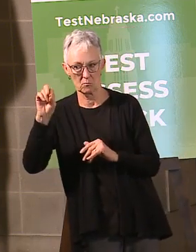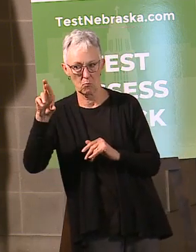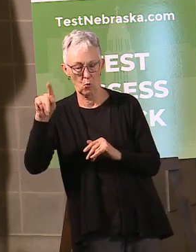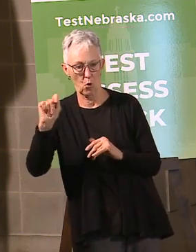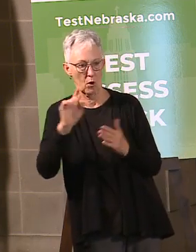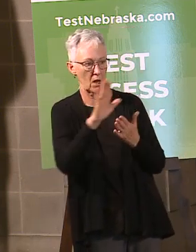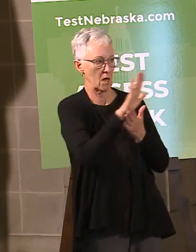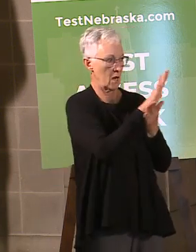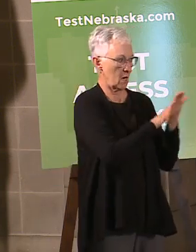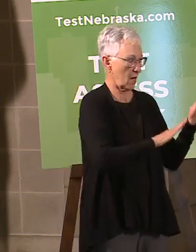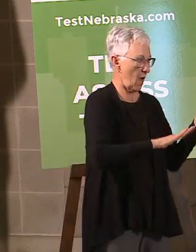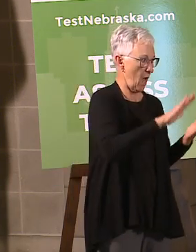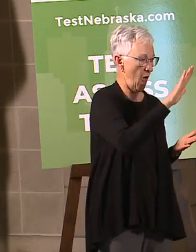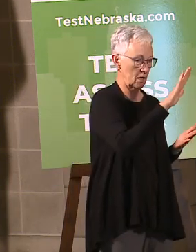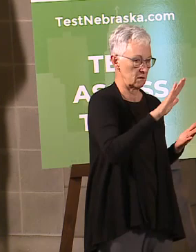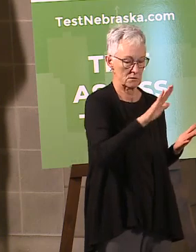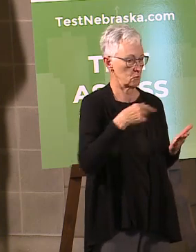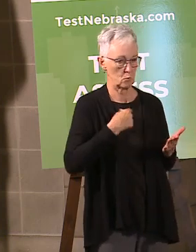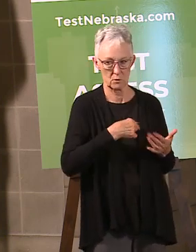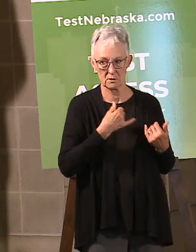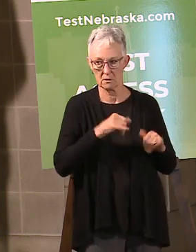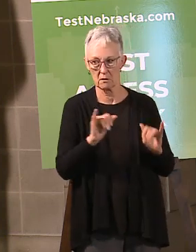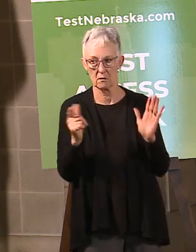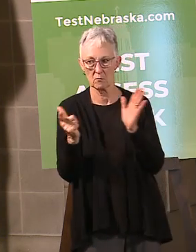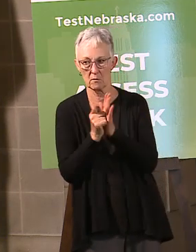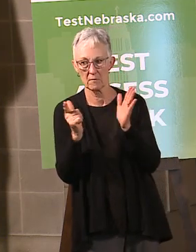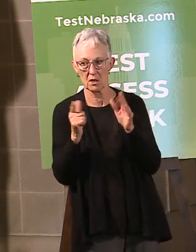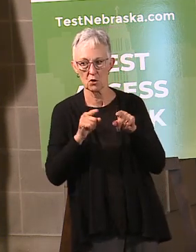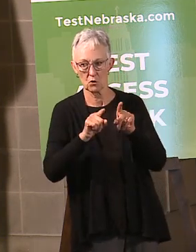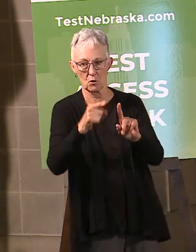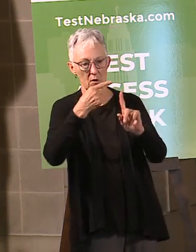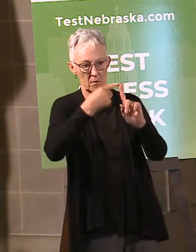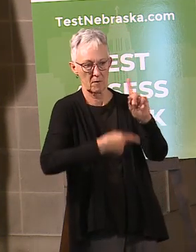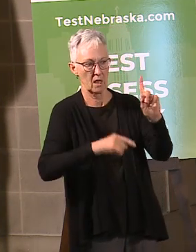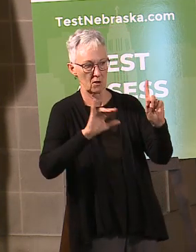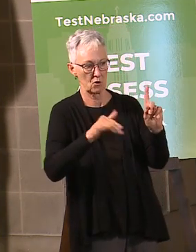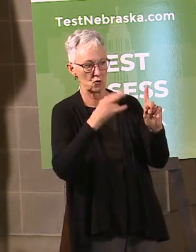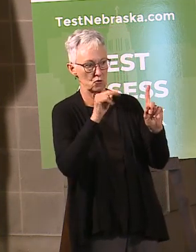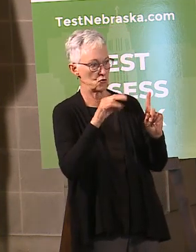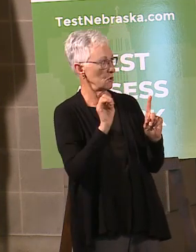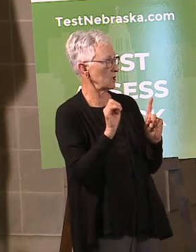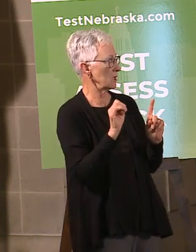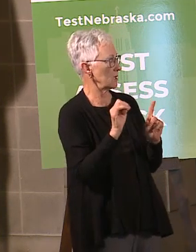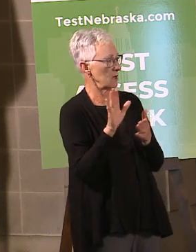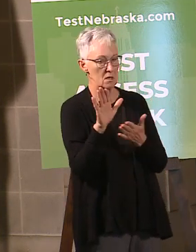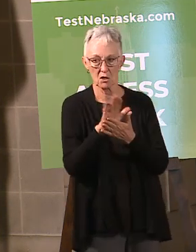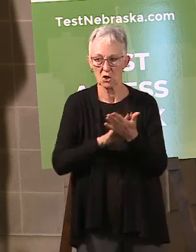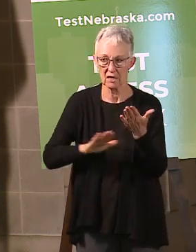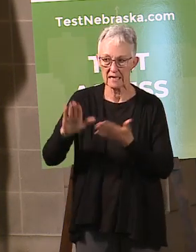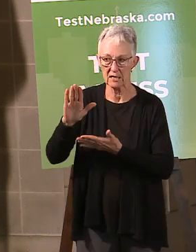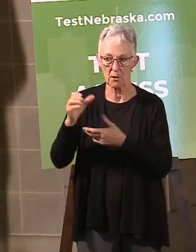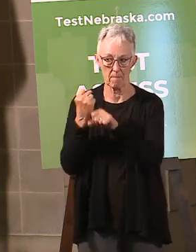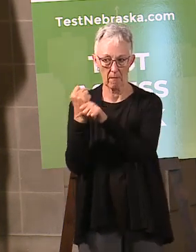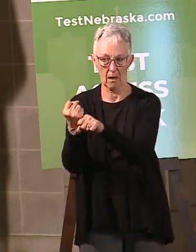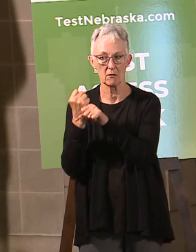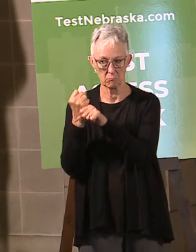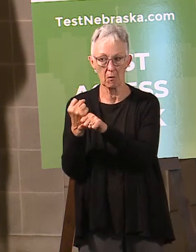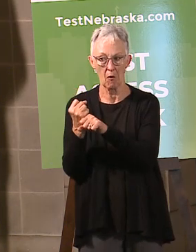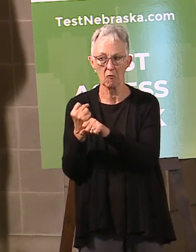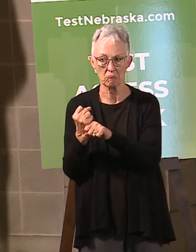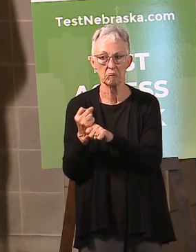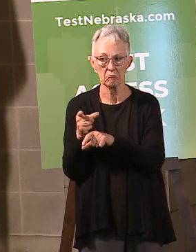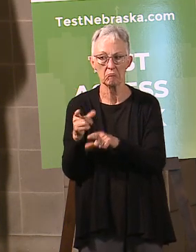we are still prohibiting that in the month of June. So, but for other collegiate sports, like say collegiate baseball, you would be able to have